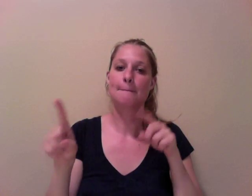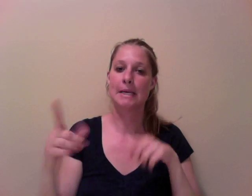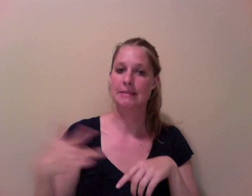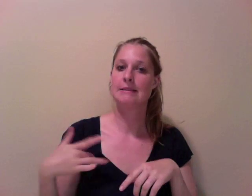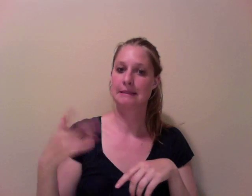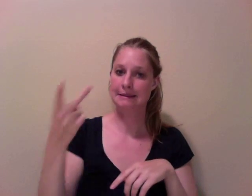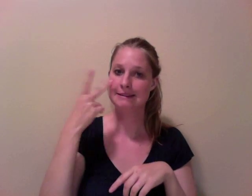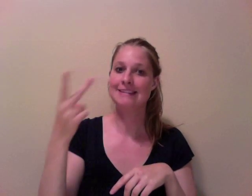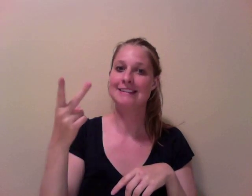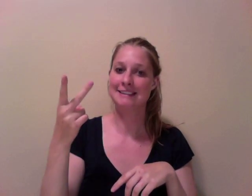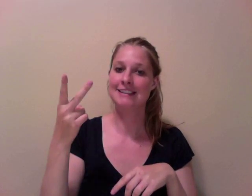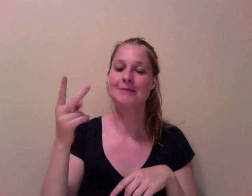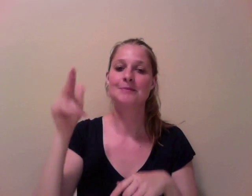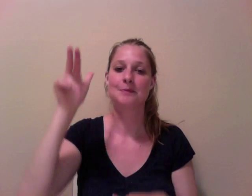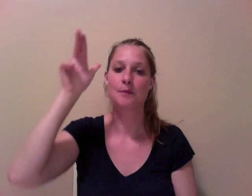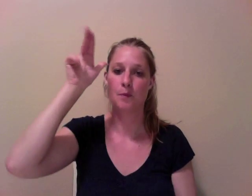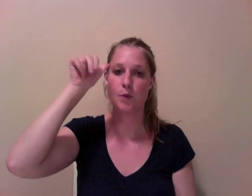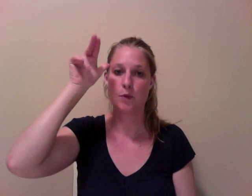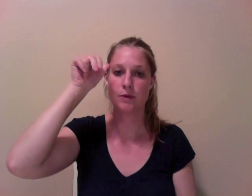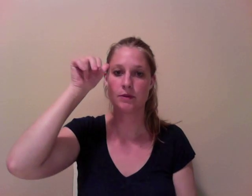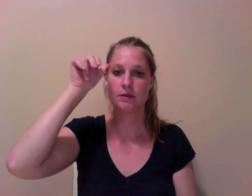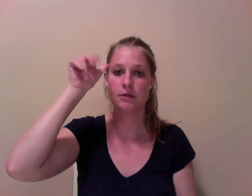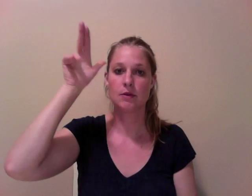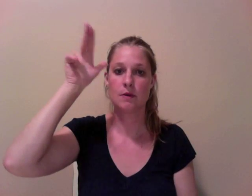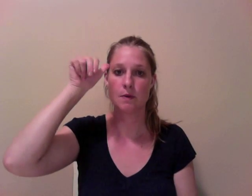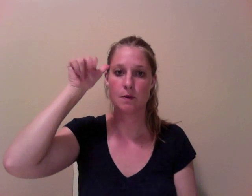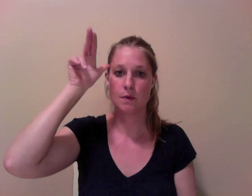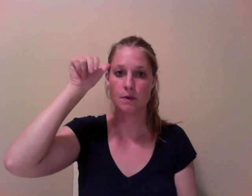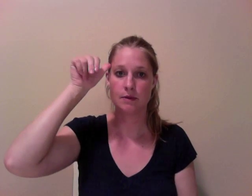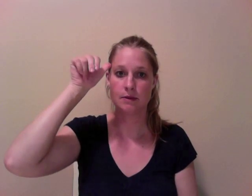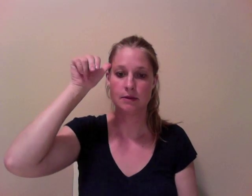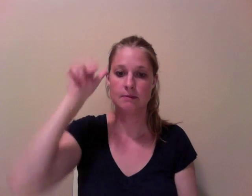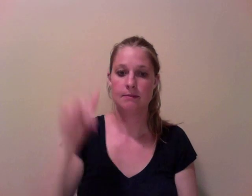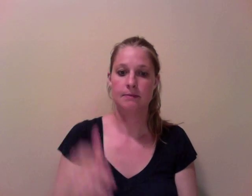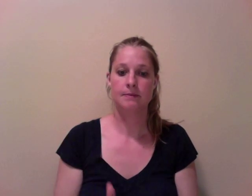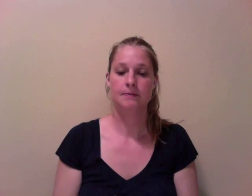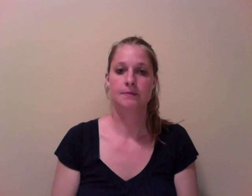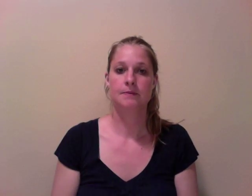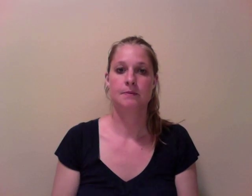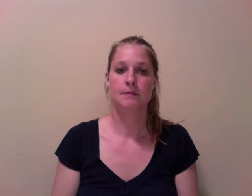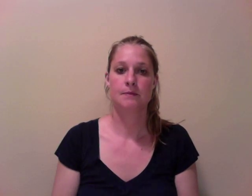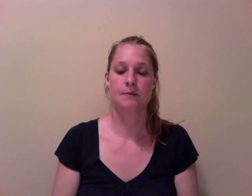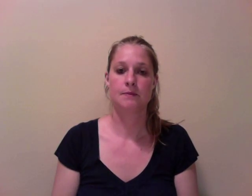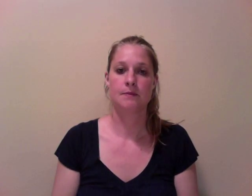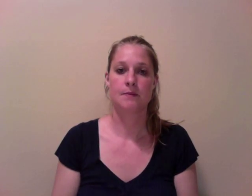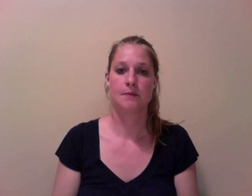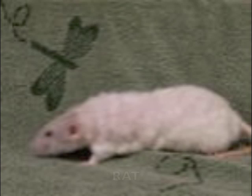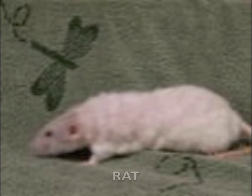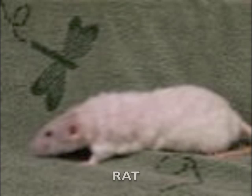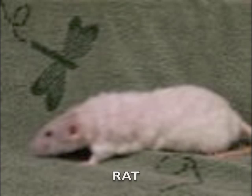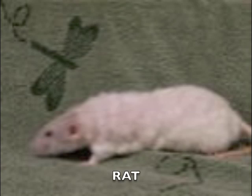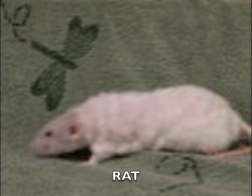you again will tend to only see it with one hand. So it's just the opposite of rabbit.